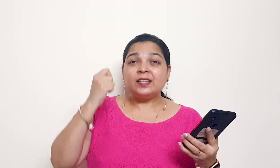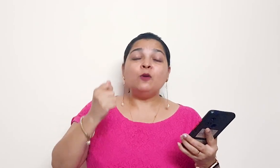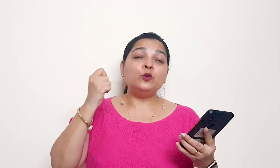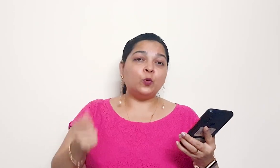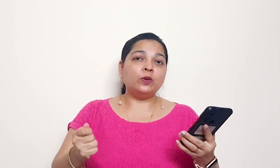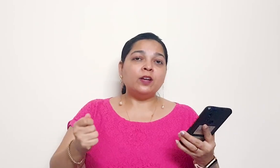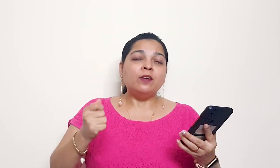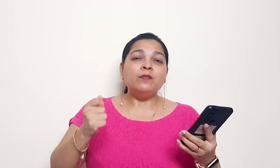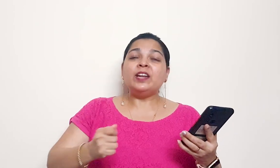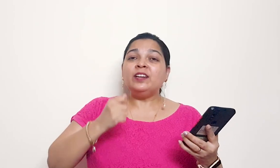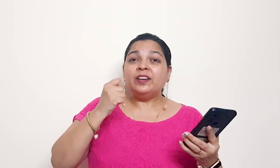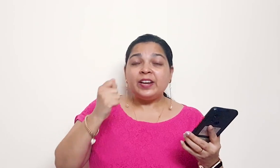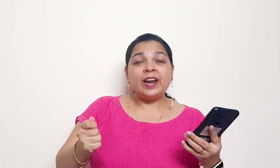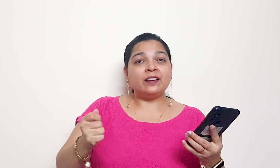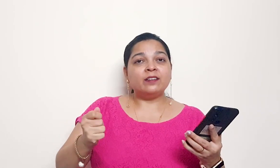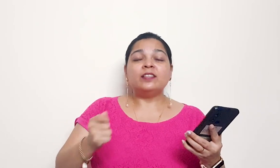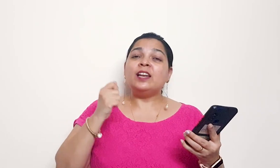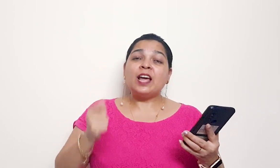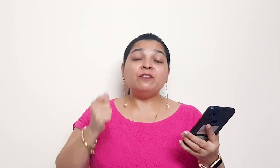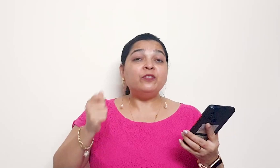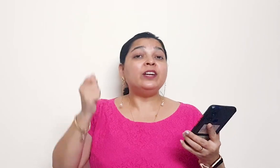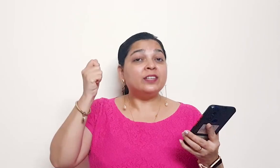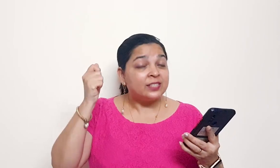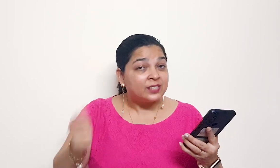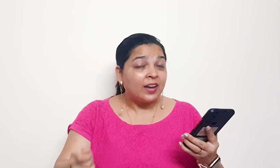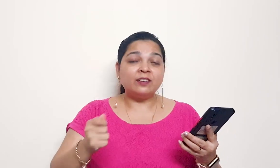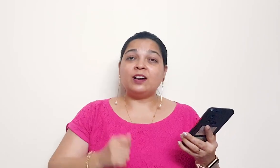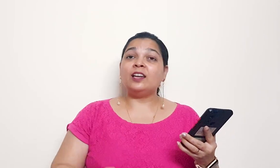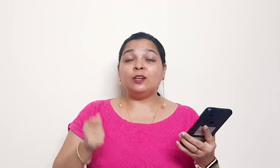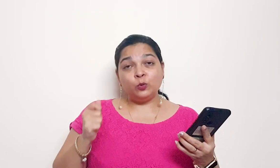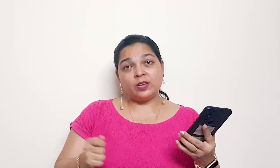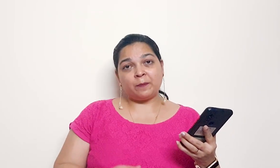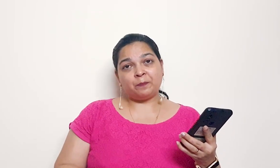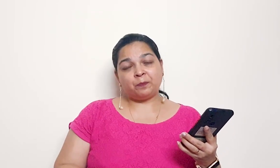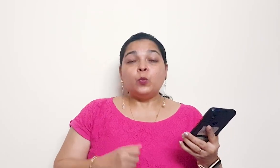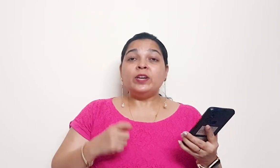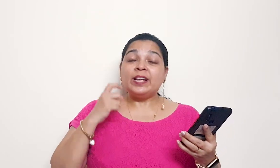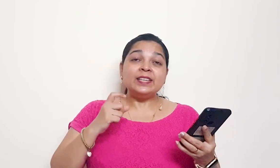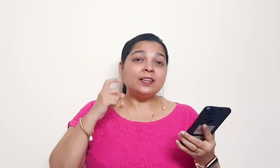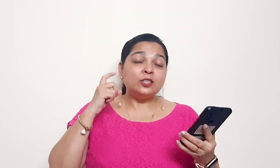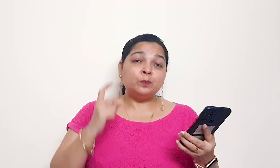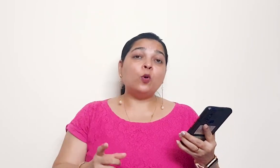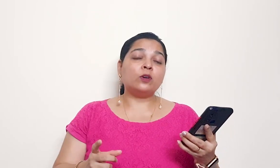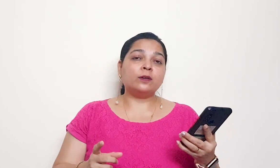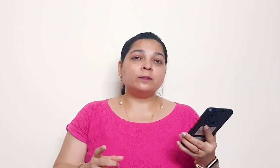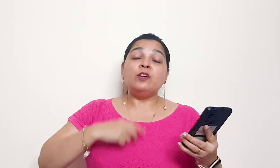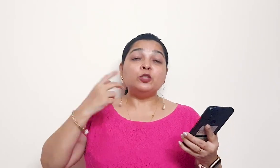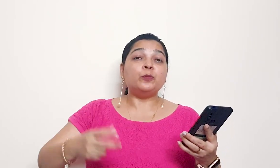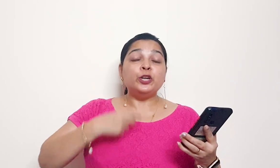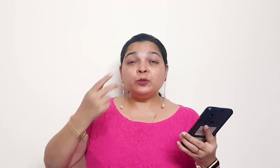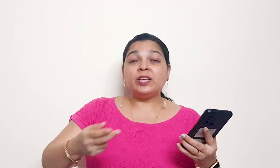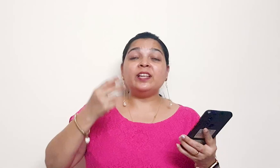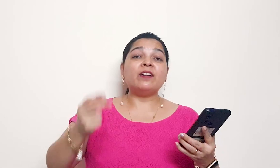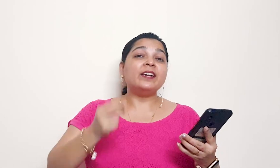With this sound code, we can create the life we desire. Hallelujah. When Ezekiel spoke, he